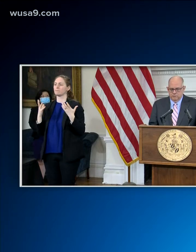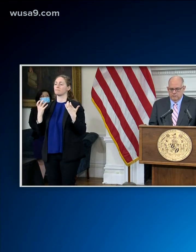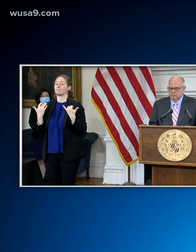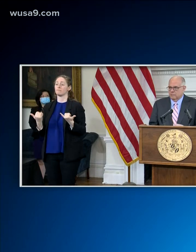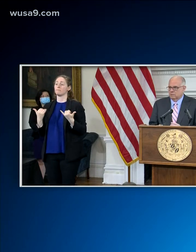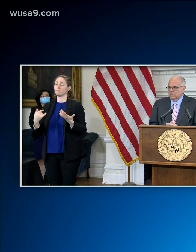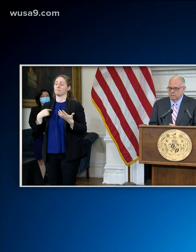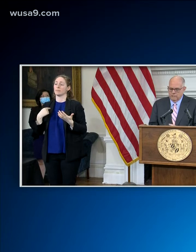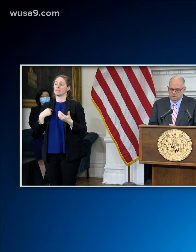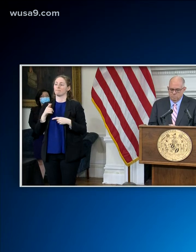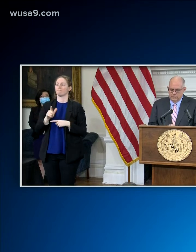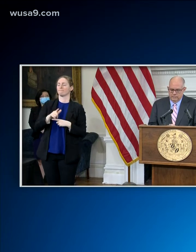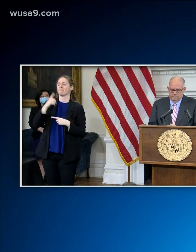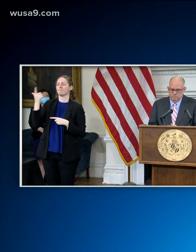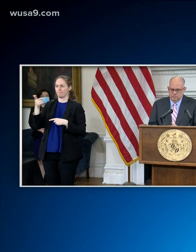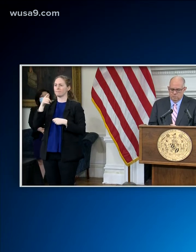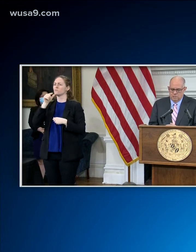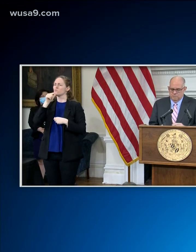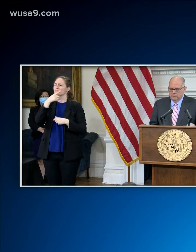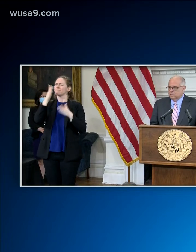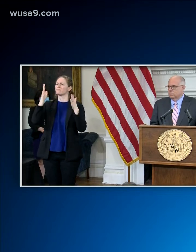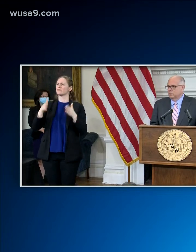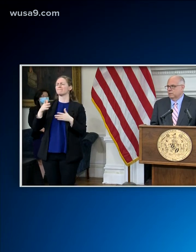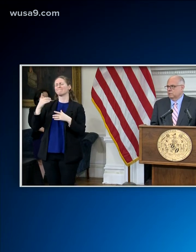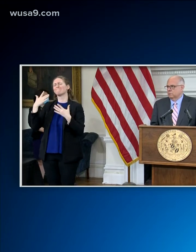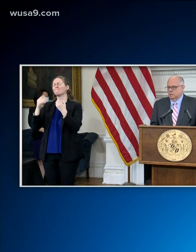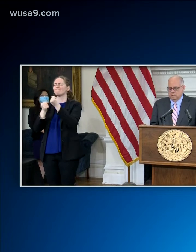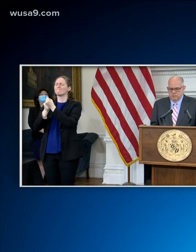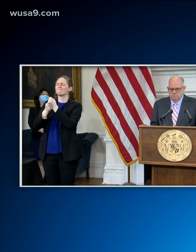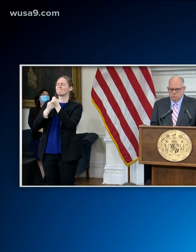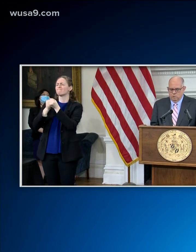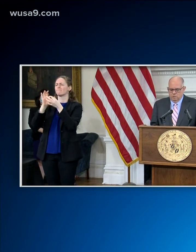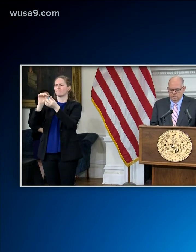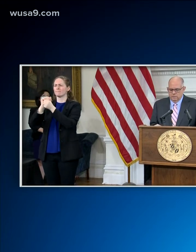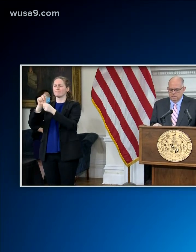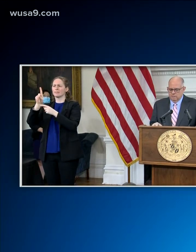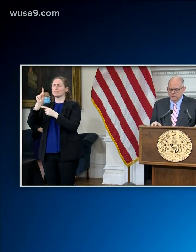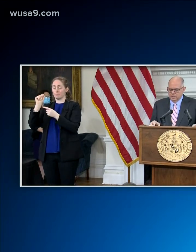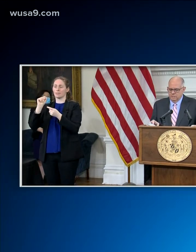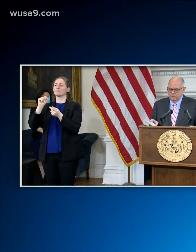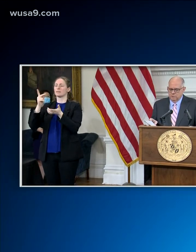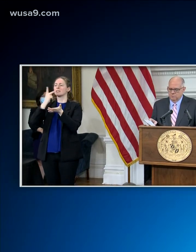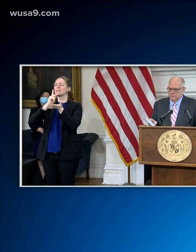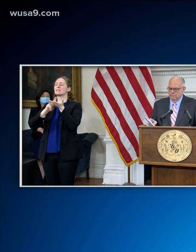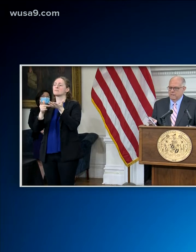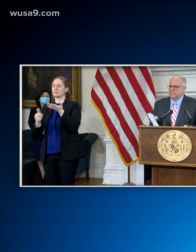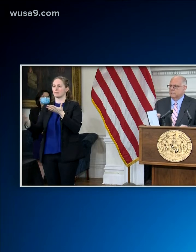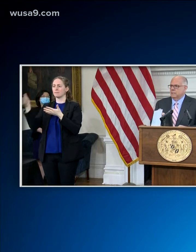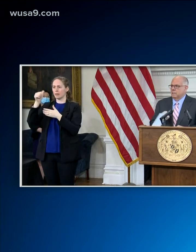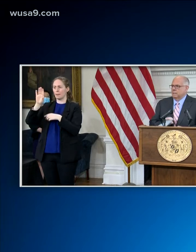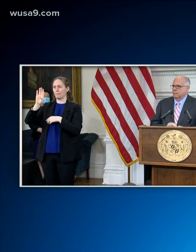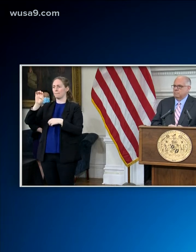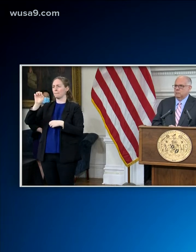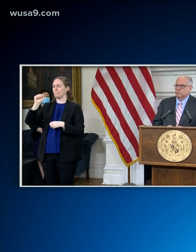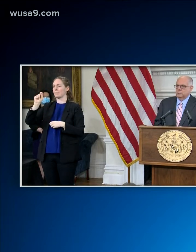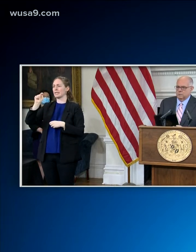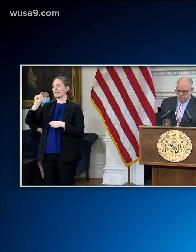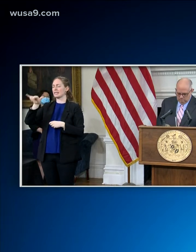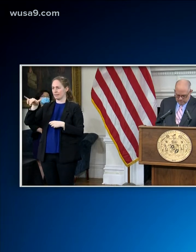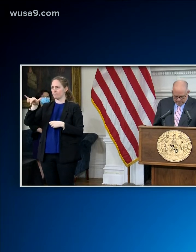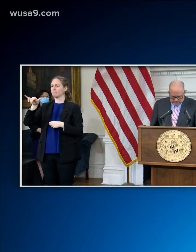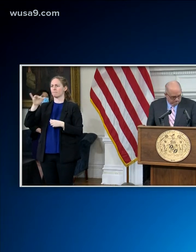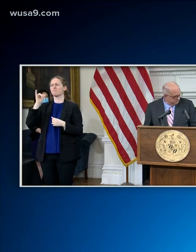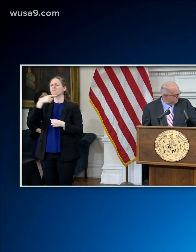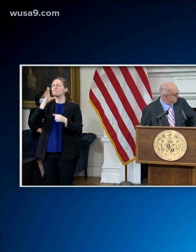disabled community, Secretary Carol Beatty of the Maryland Department of Disabilities, who's going to share more on our initiatives to vaccinate Marylanders